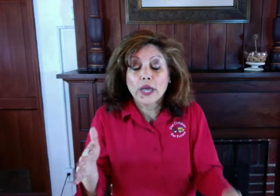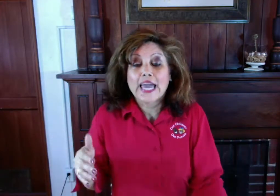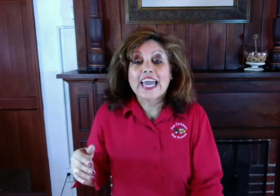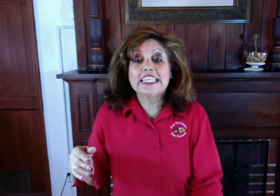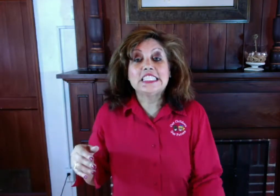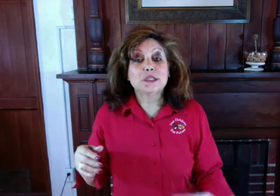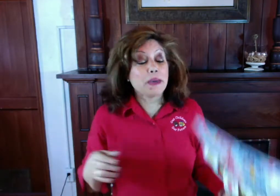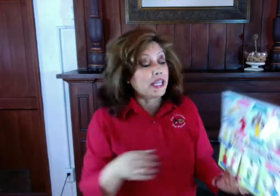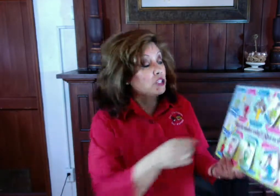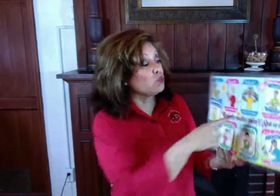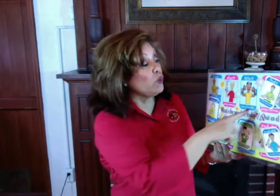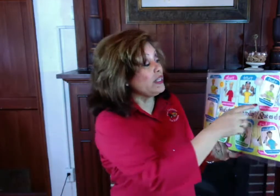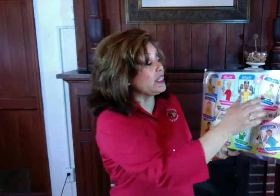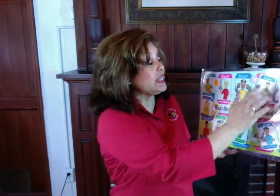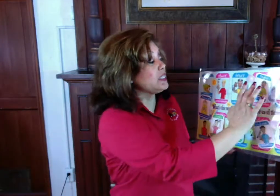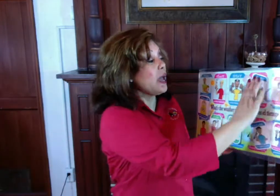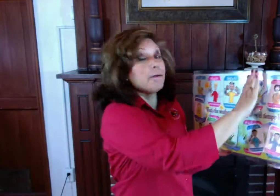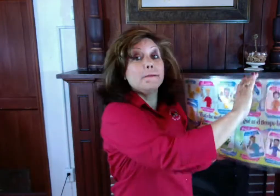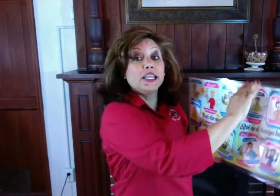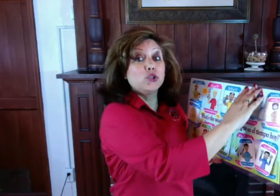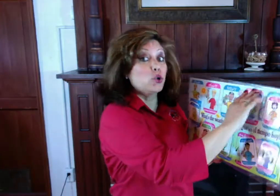And in Spanish, windy is ventoso.